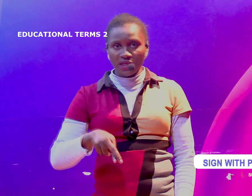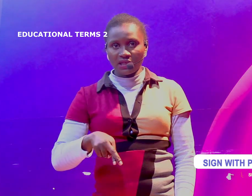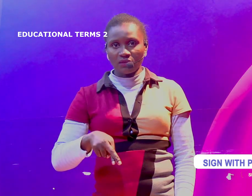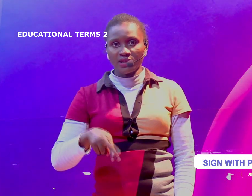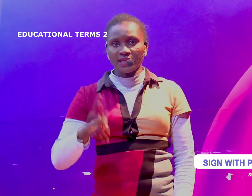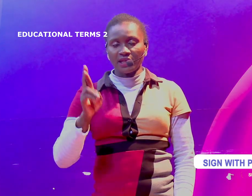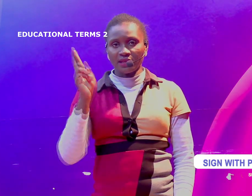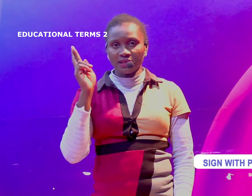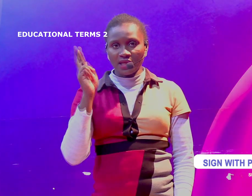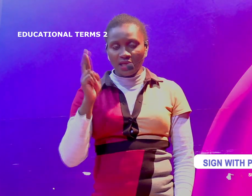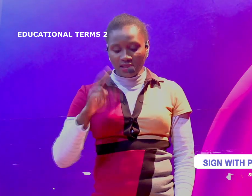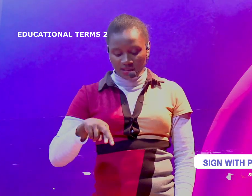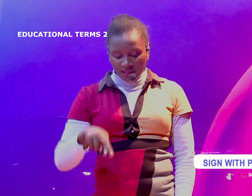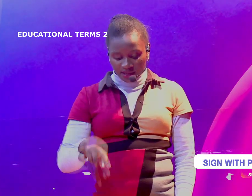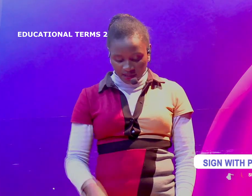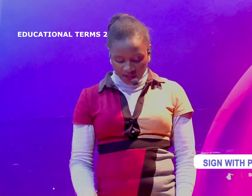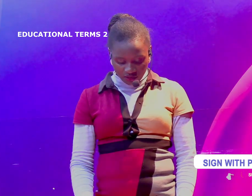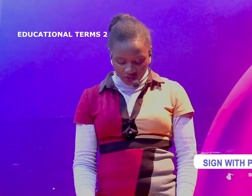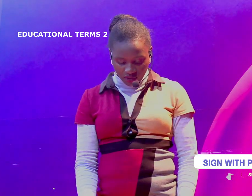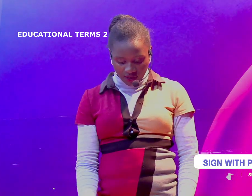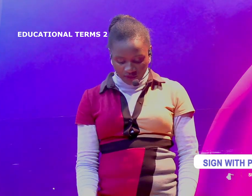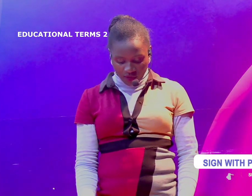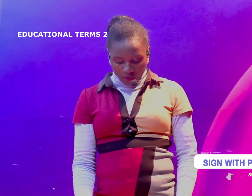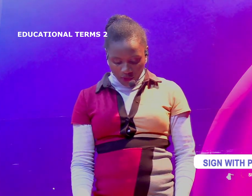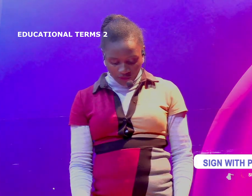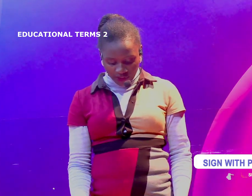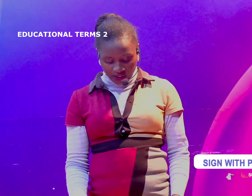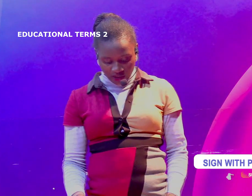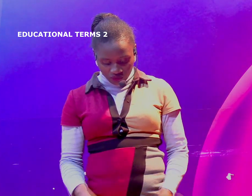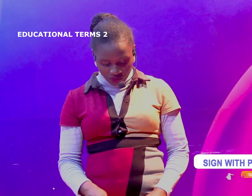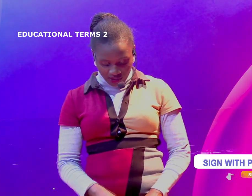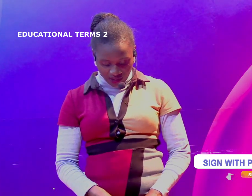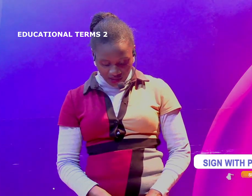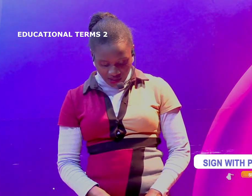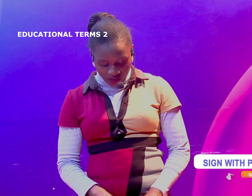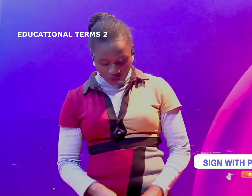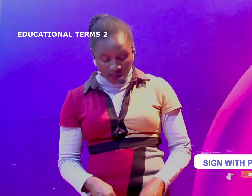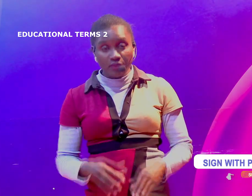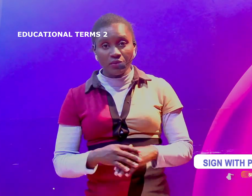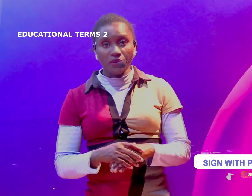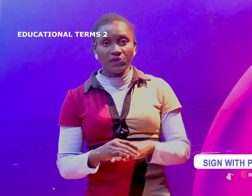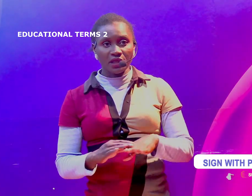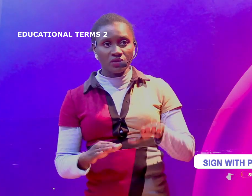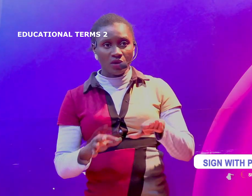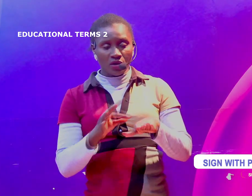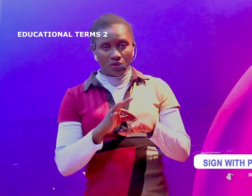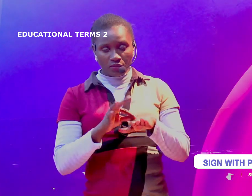downwards like this, results. And then also have profile. How do we sign the word profile? So